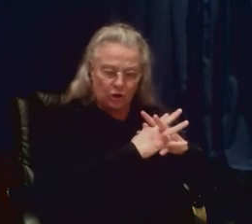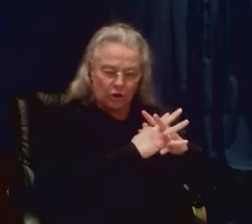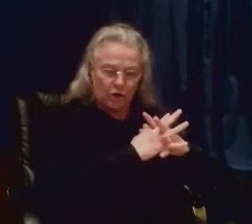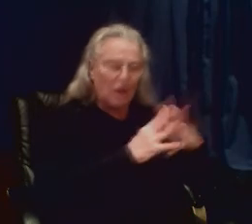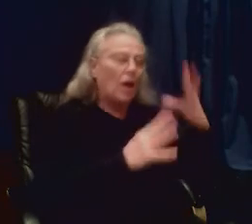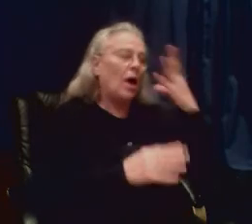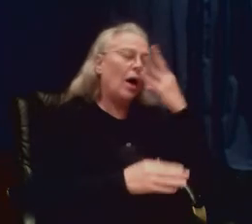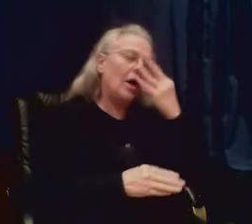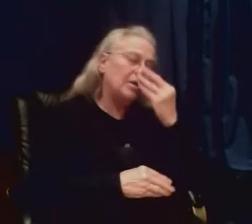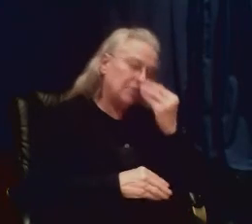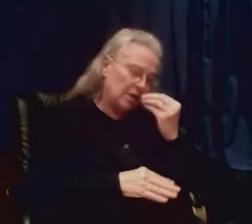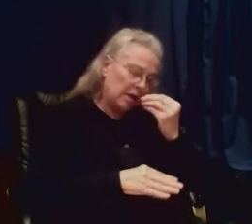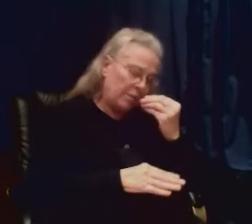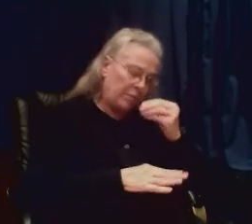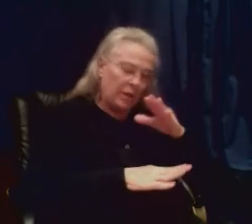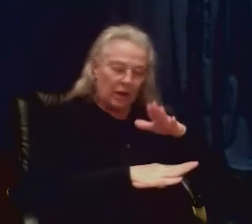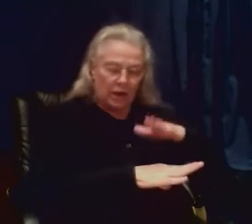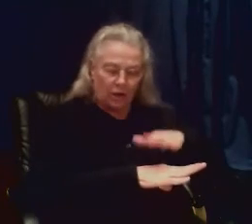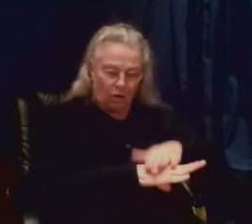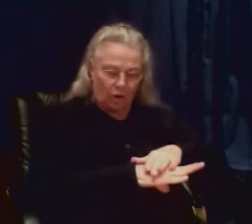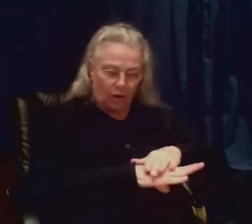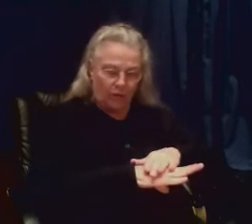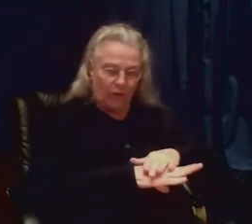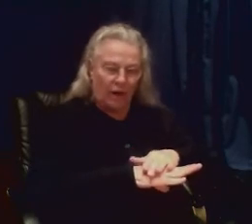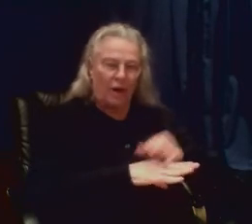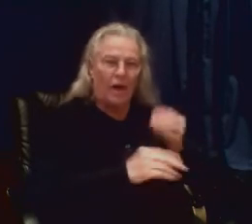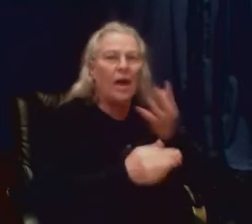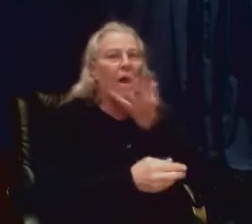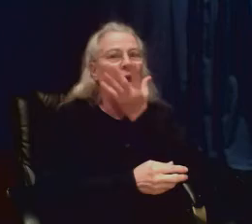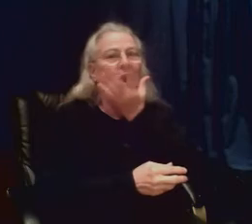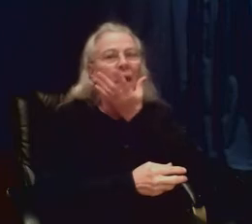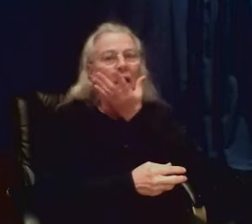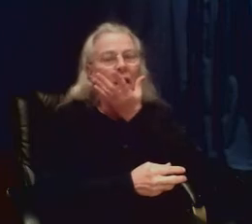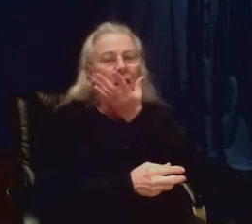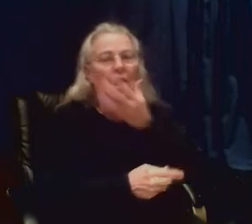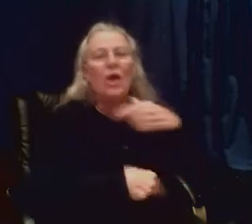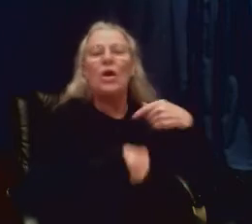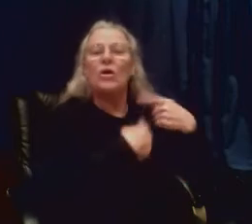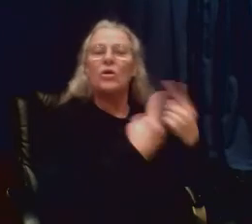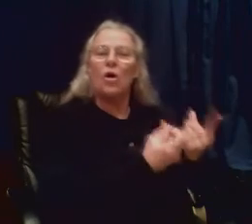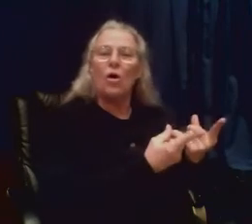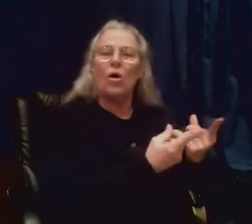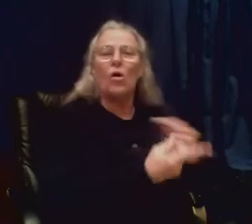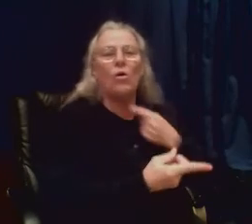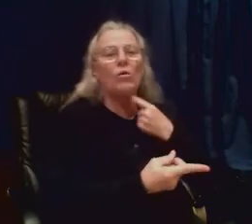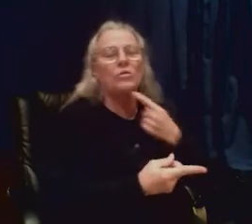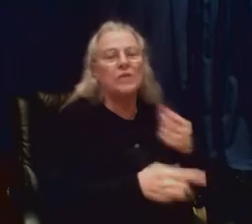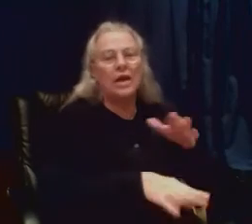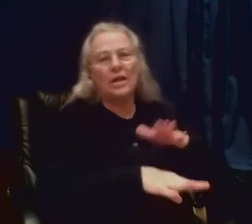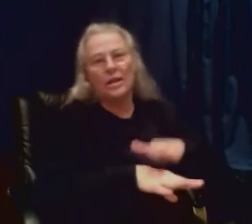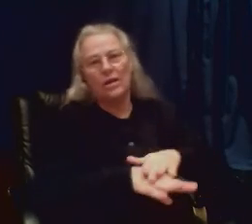manger, sleeping on the hay. Go tell it on